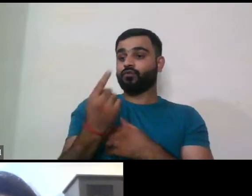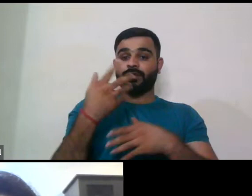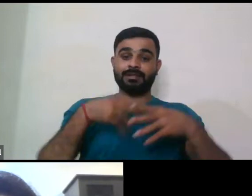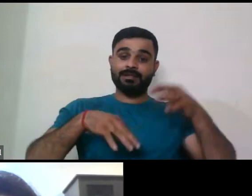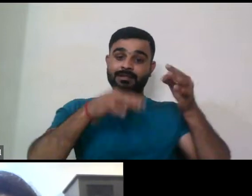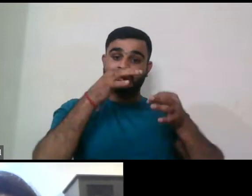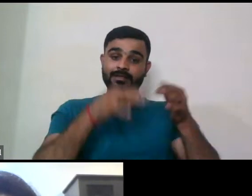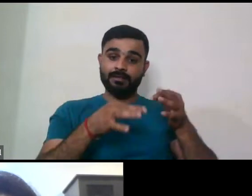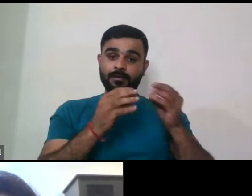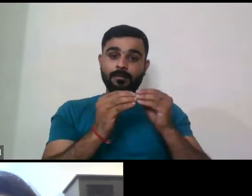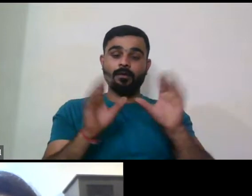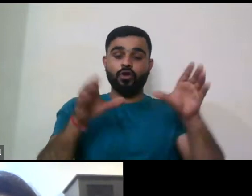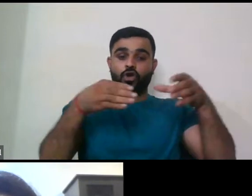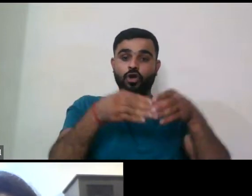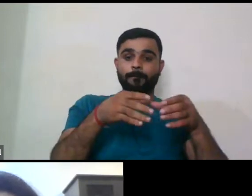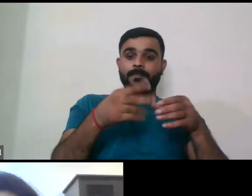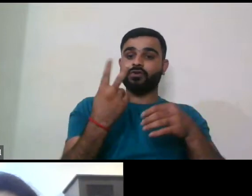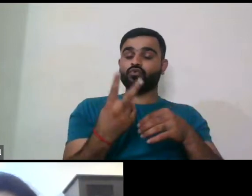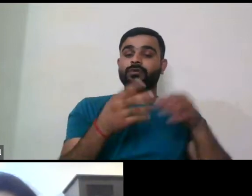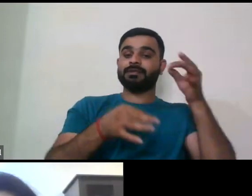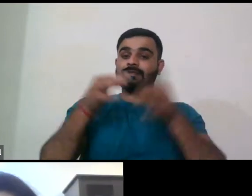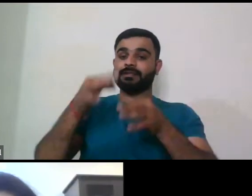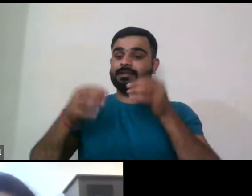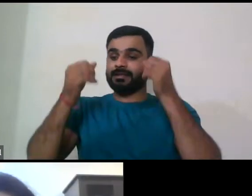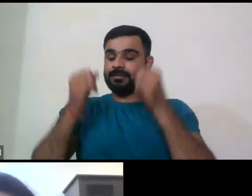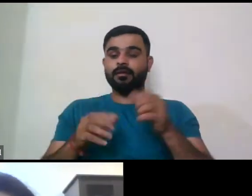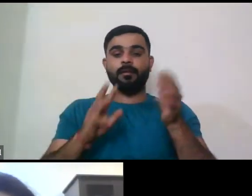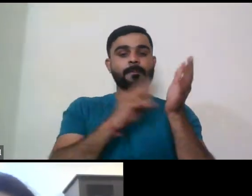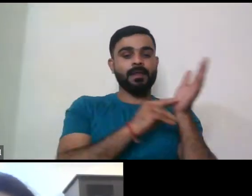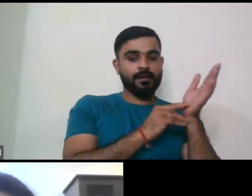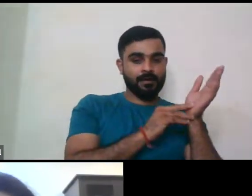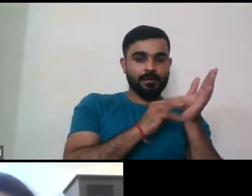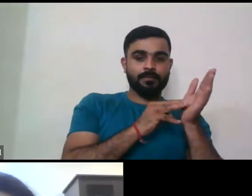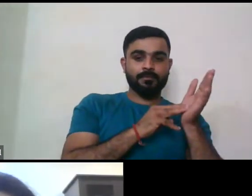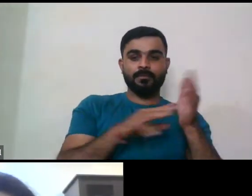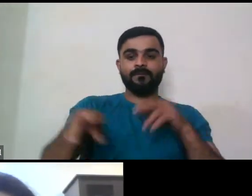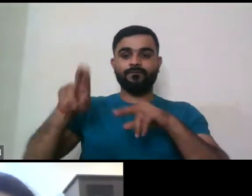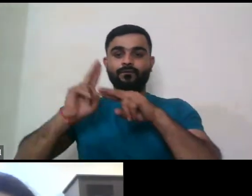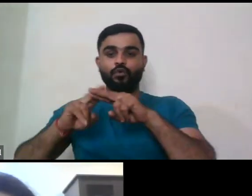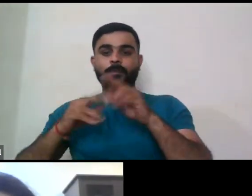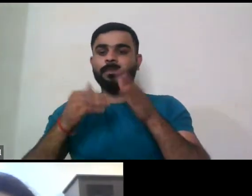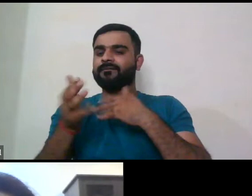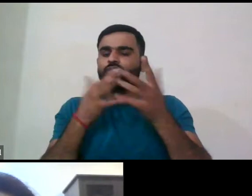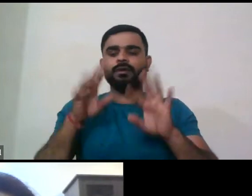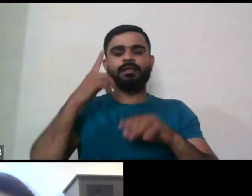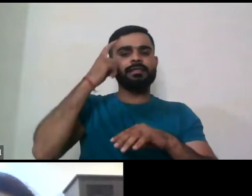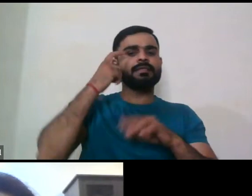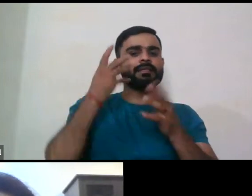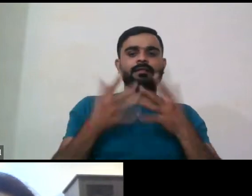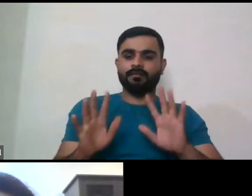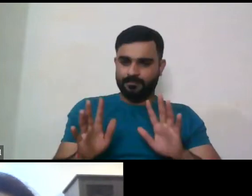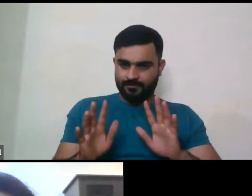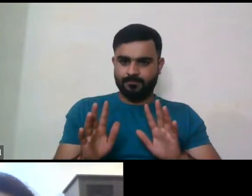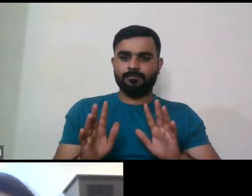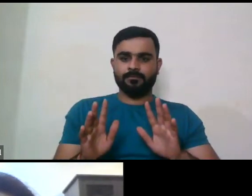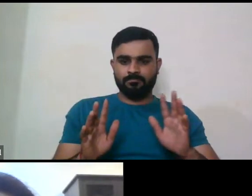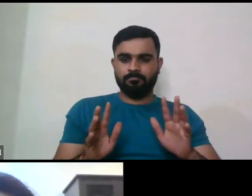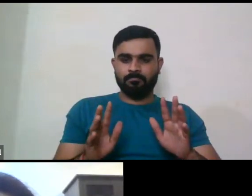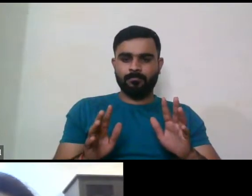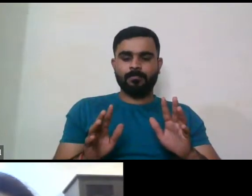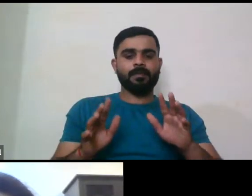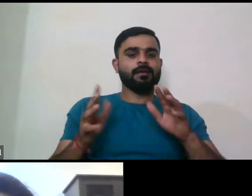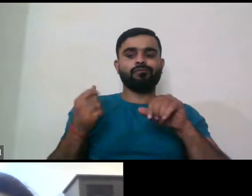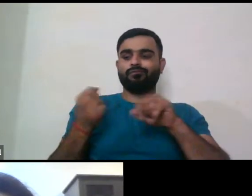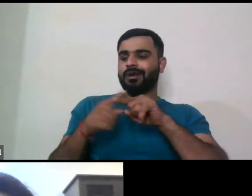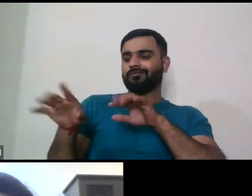each bench of two judges on sitting on a Monday or a Friday on what matter they think is merits taking